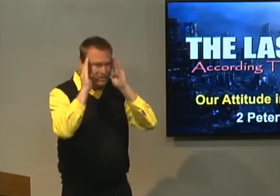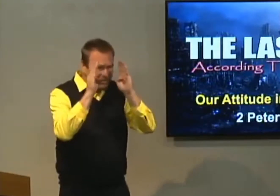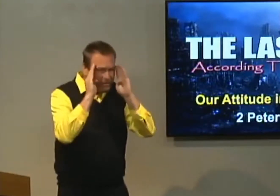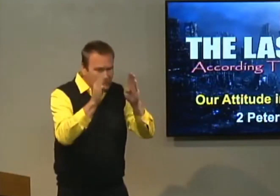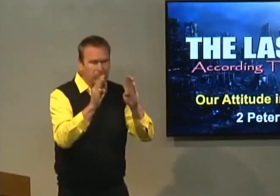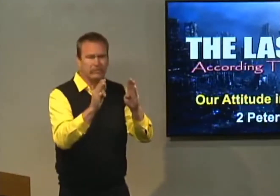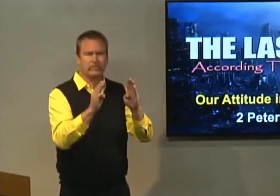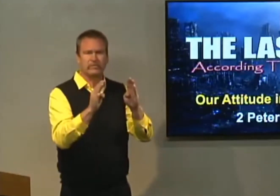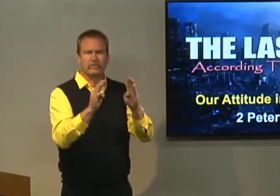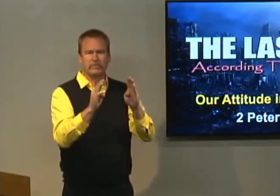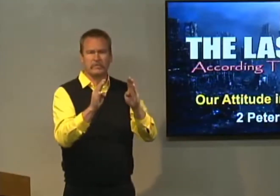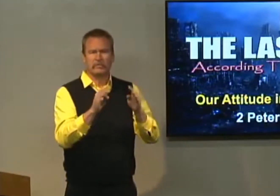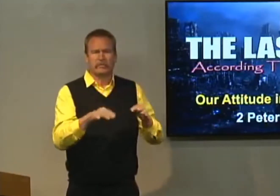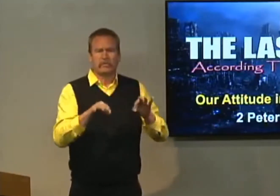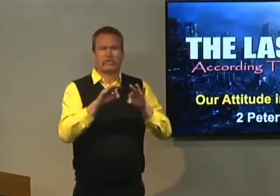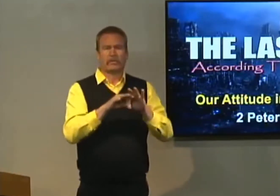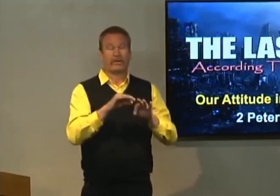We're to watch and pray. We're to be prepared.